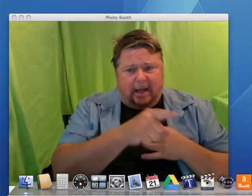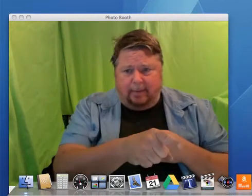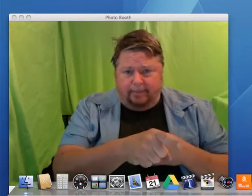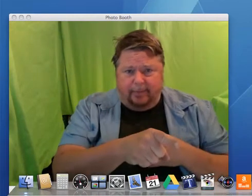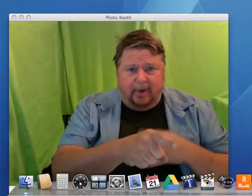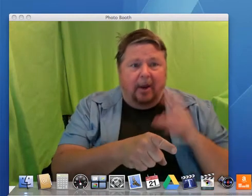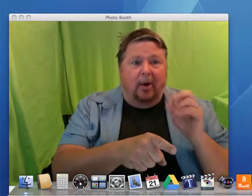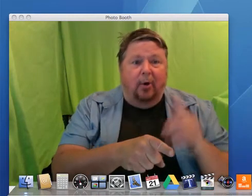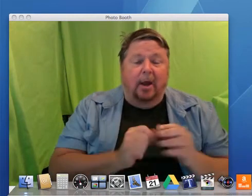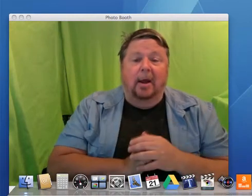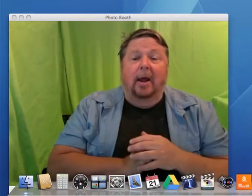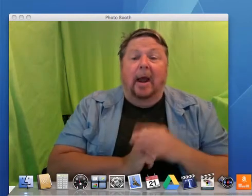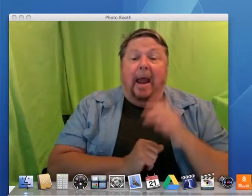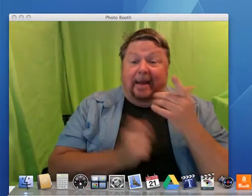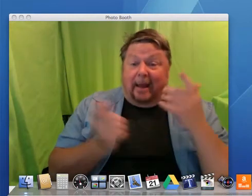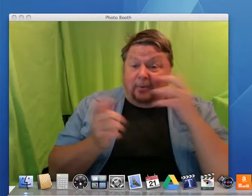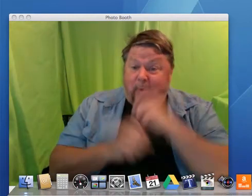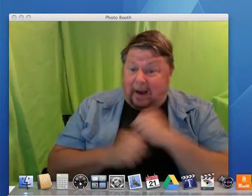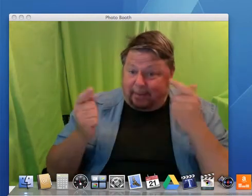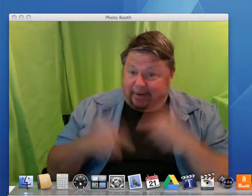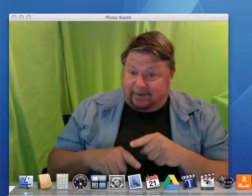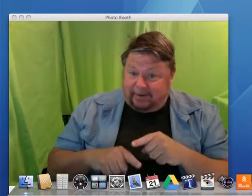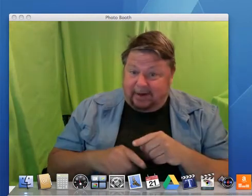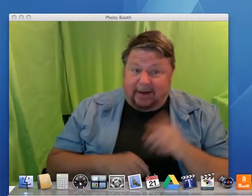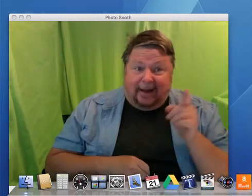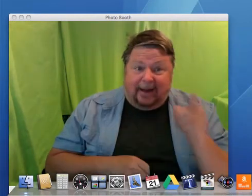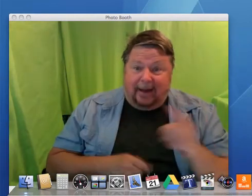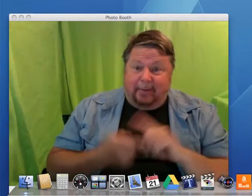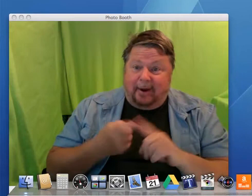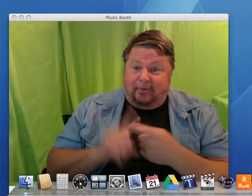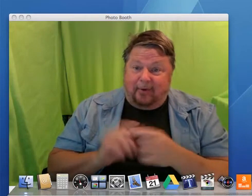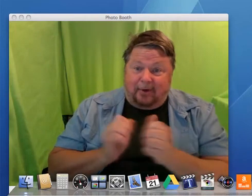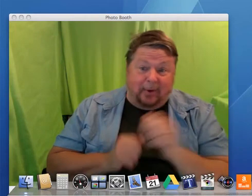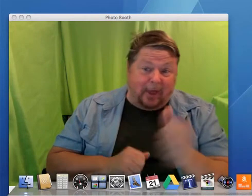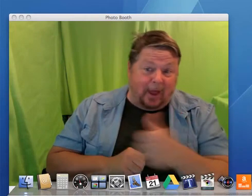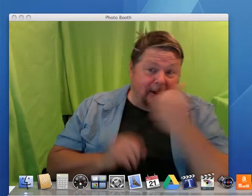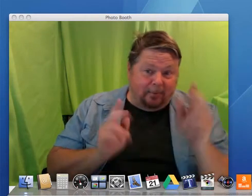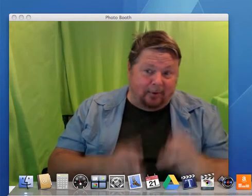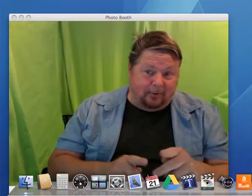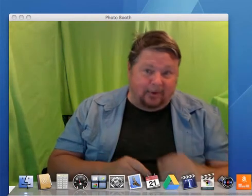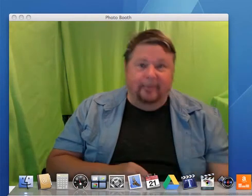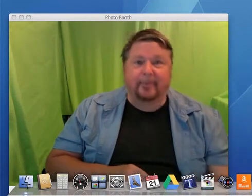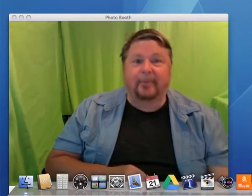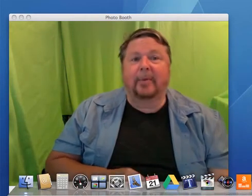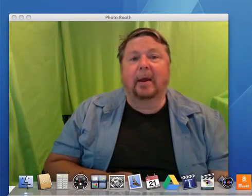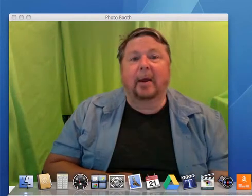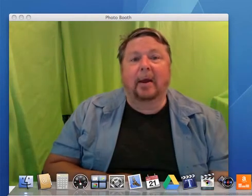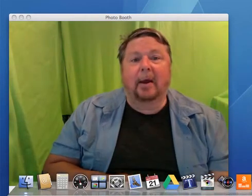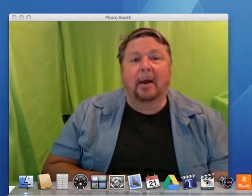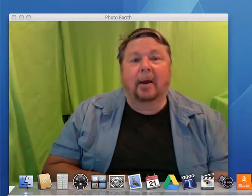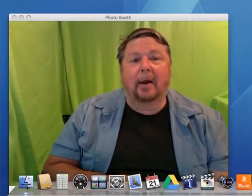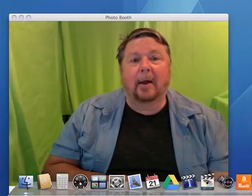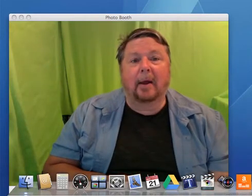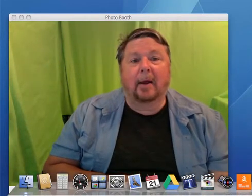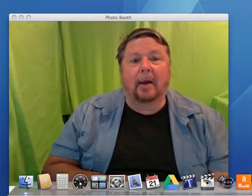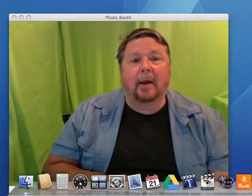like him. Okay? And guess what happens? He becomes friends with another person.